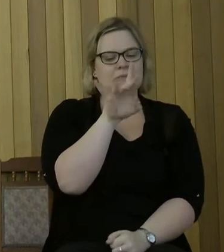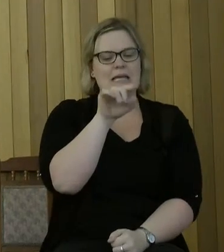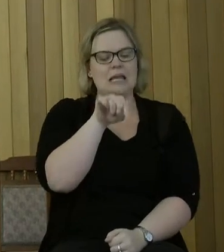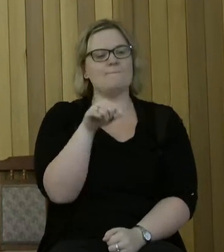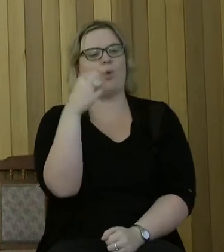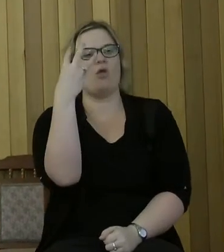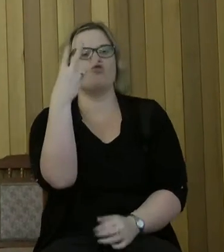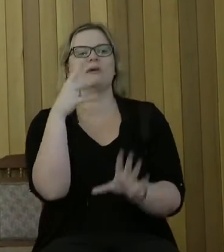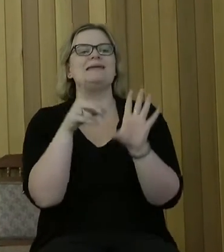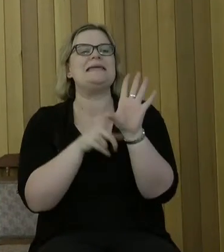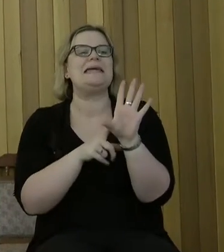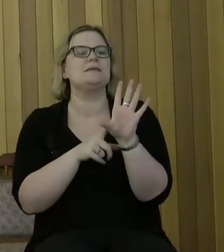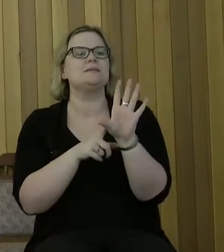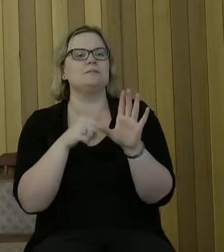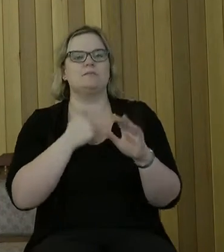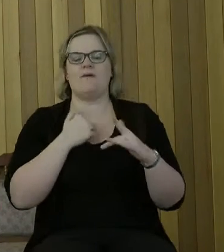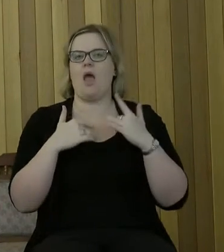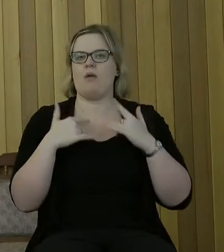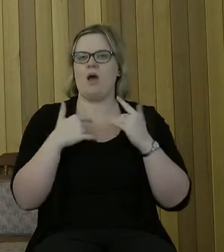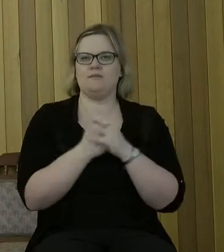10.3 years of our lives.